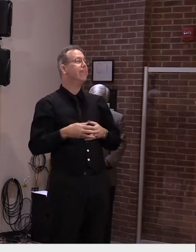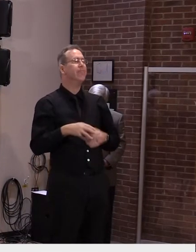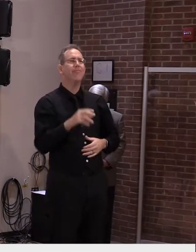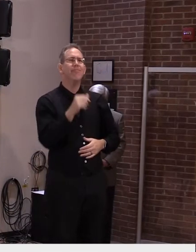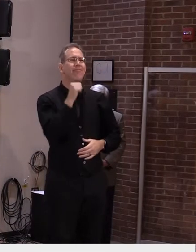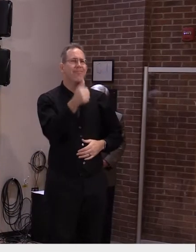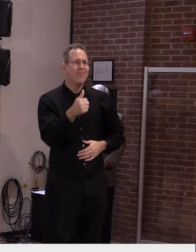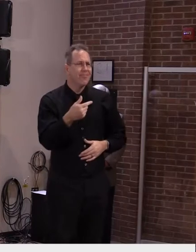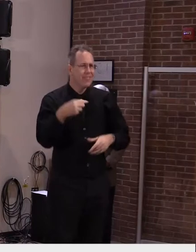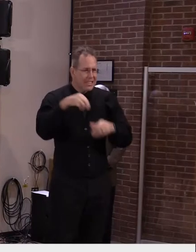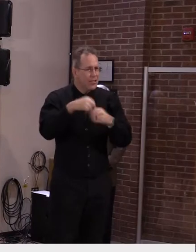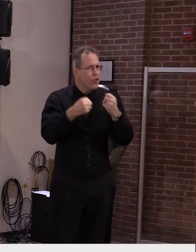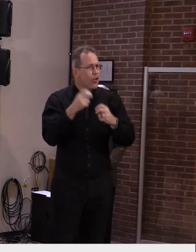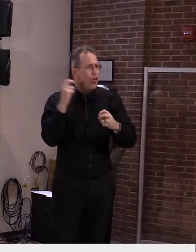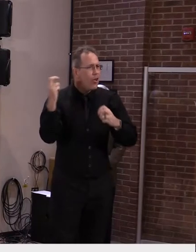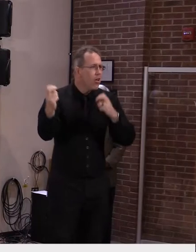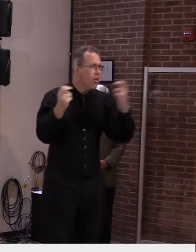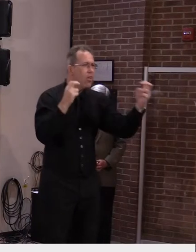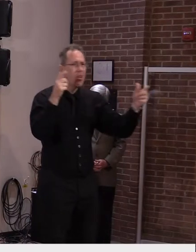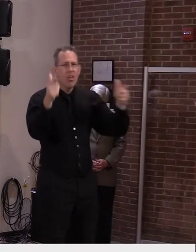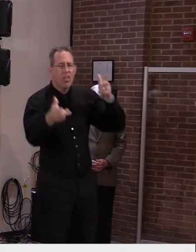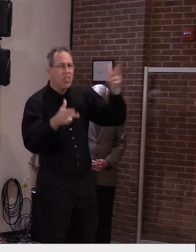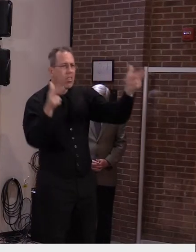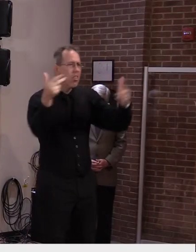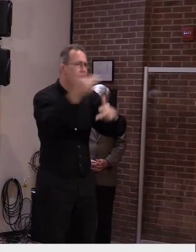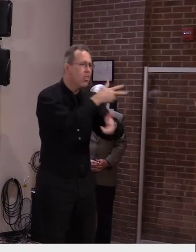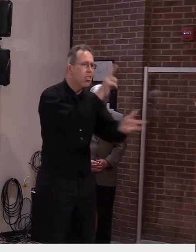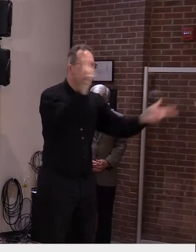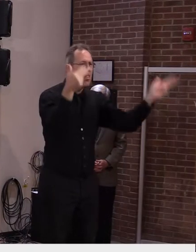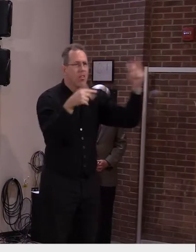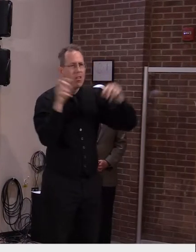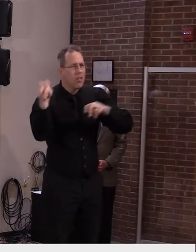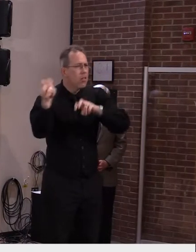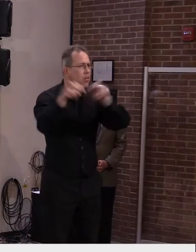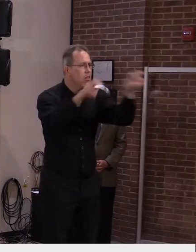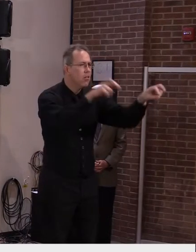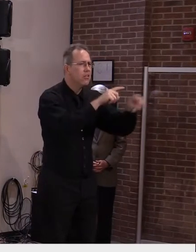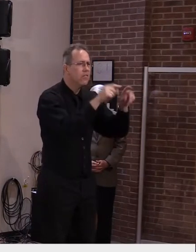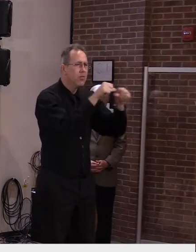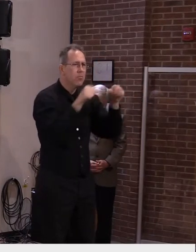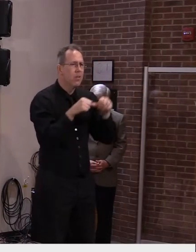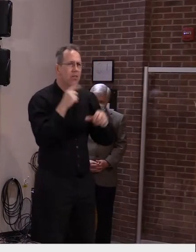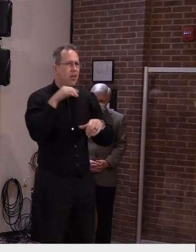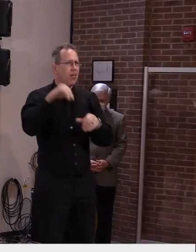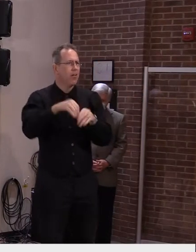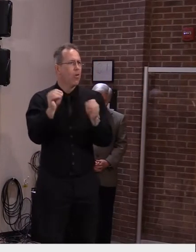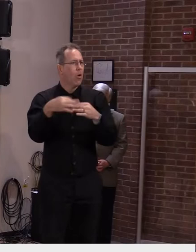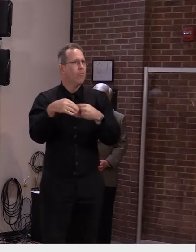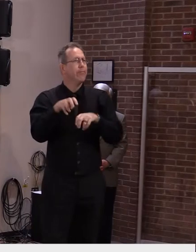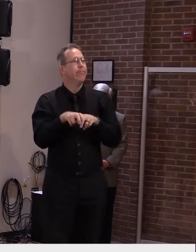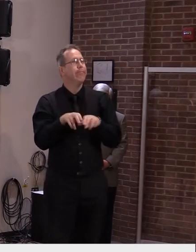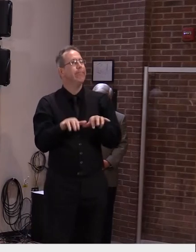or Enosburg, and that is quite a distance from Swanton or Alberg. So,